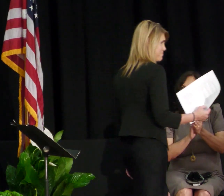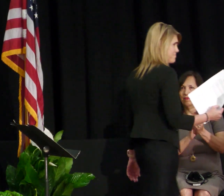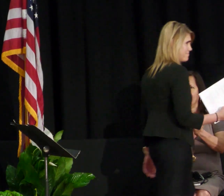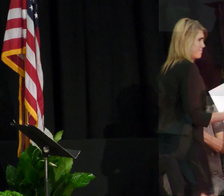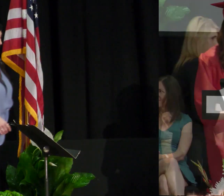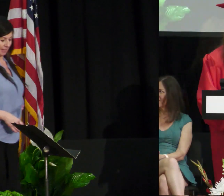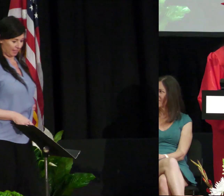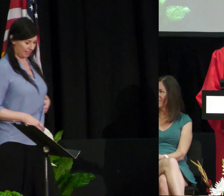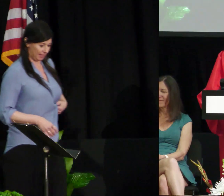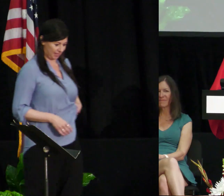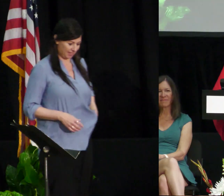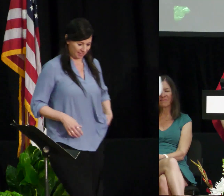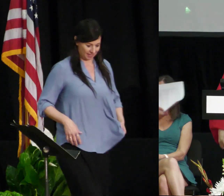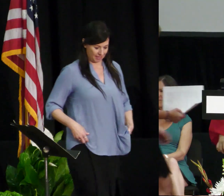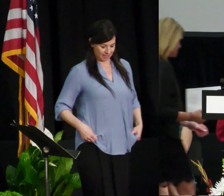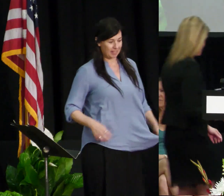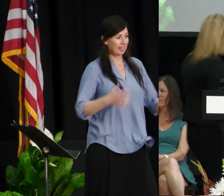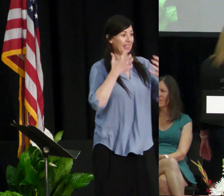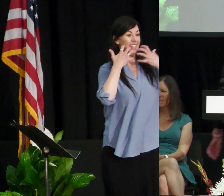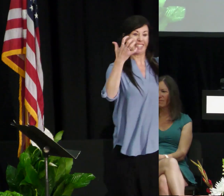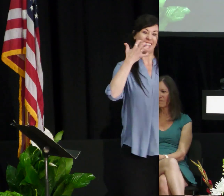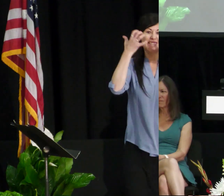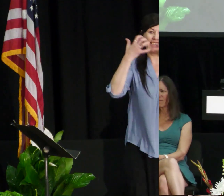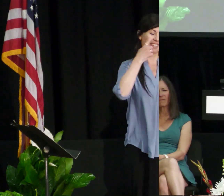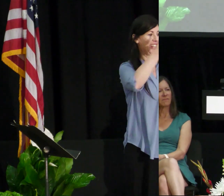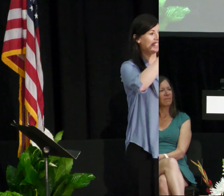Tara Wilkins takes a seat at the back of the stage.